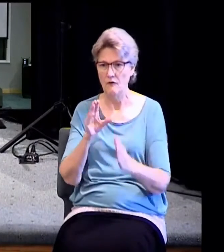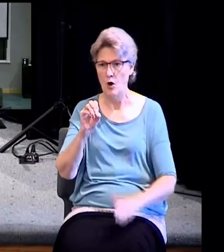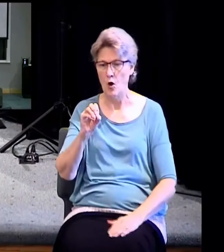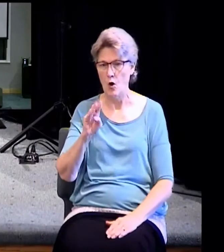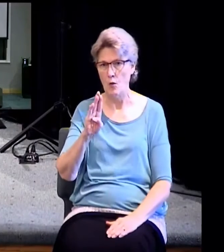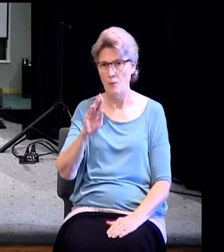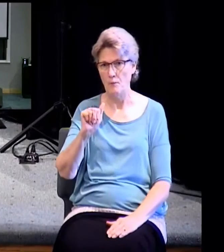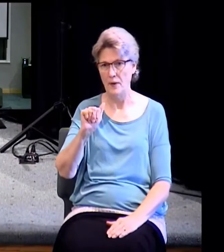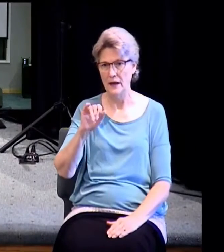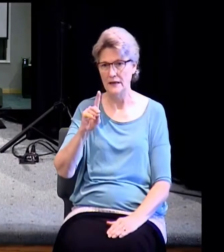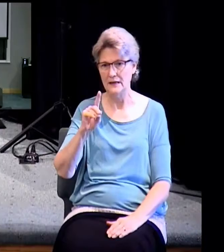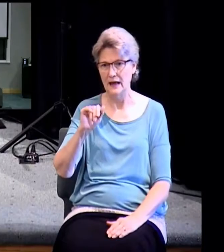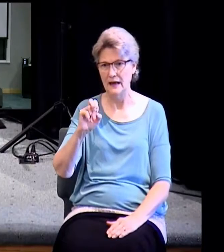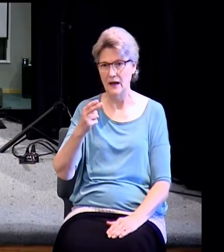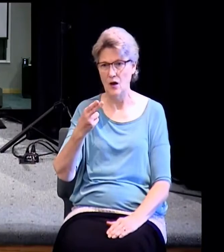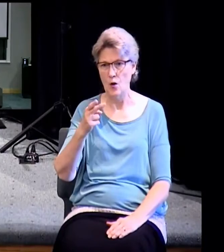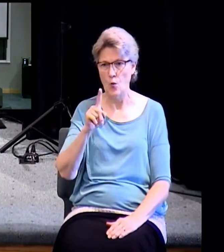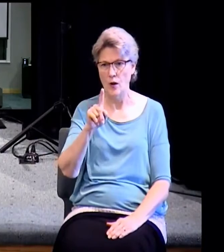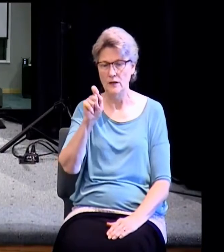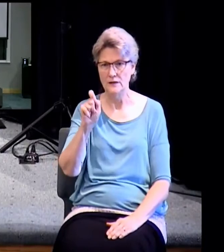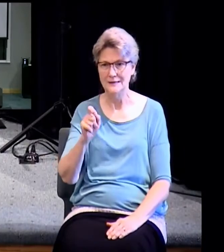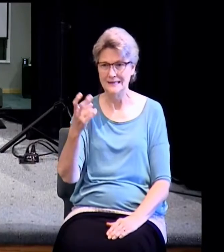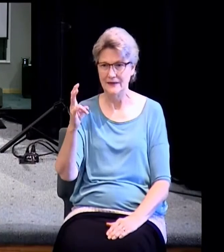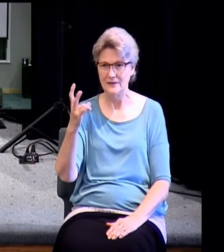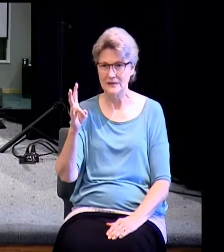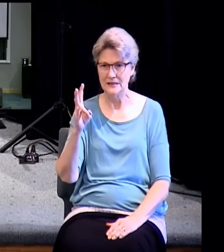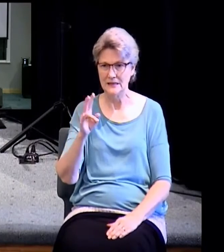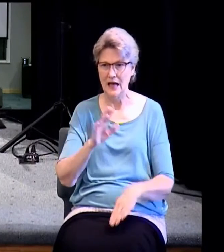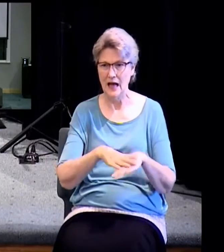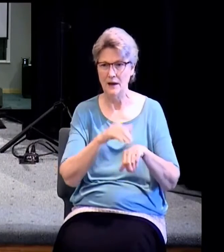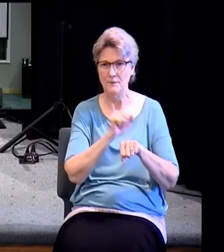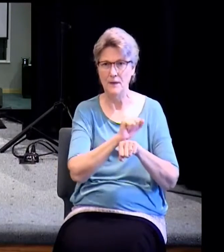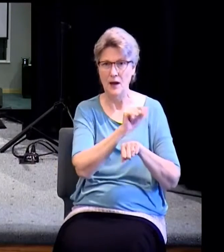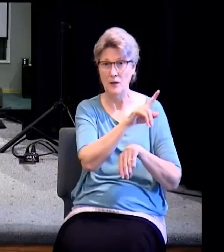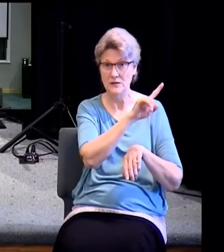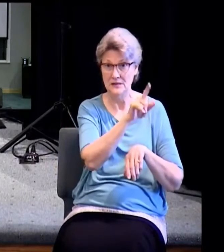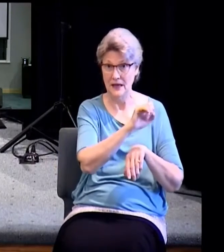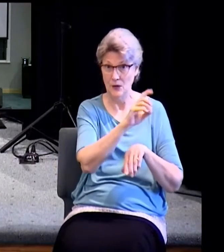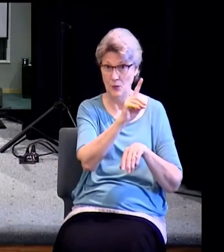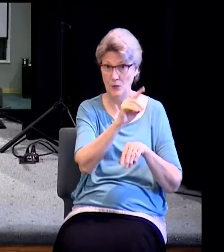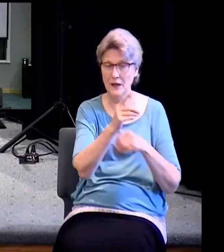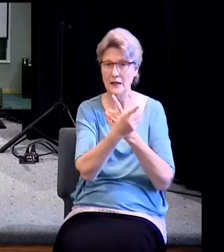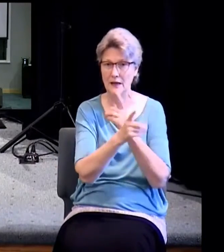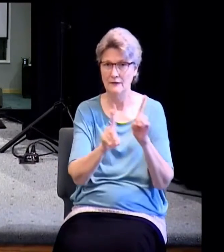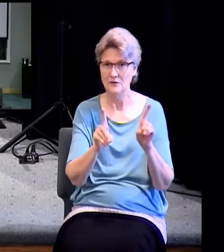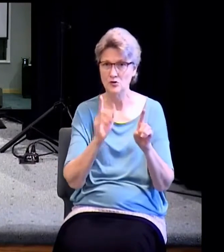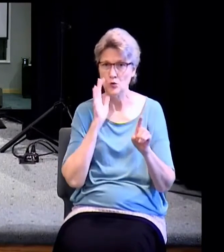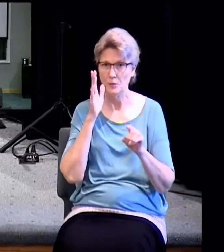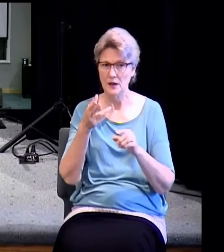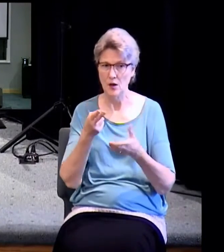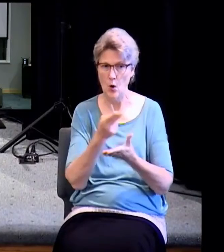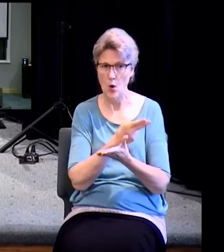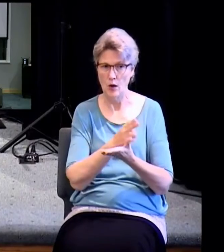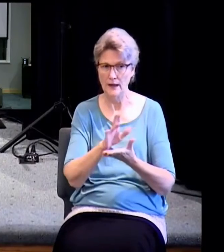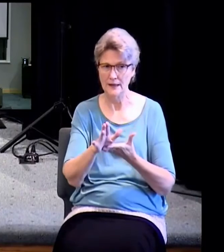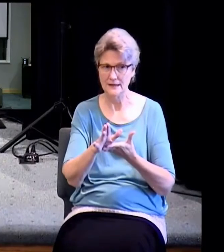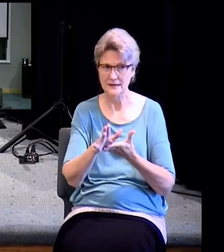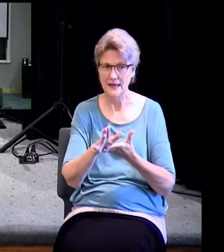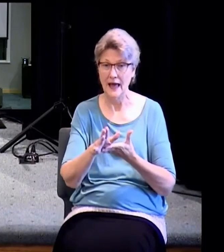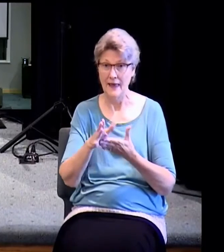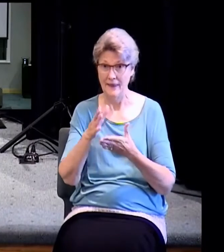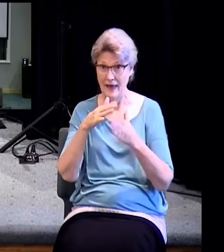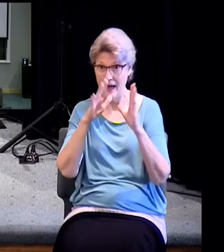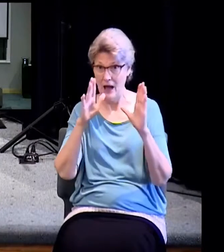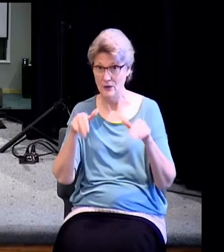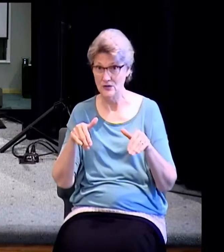"But upon Mount Zion shall be deliverance, and there shall be holiness, and the